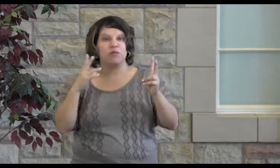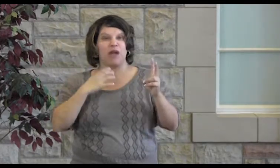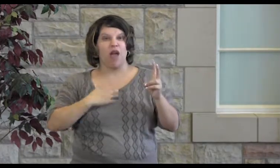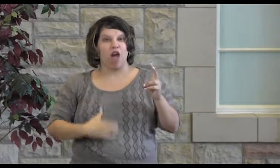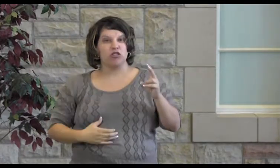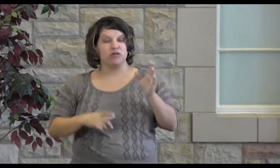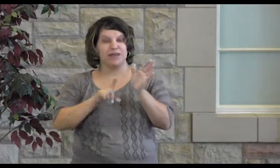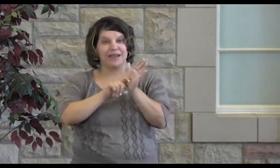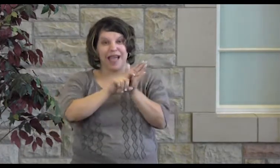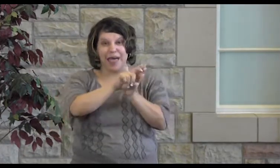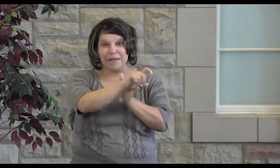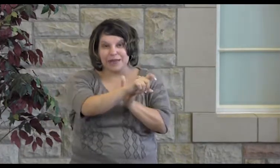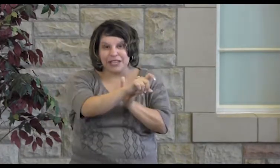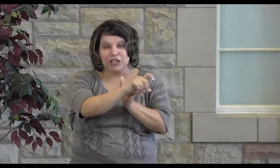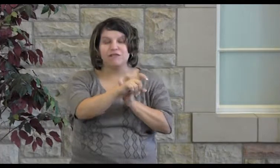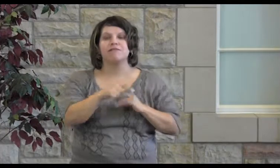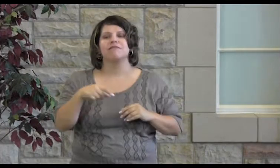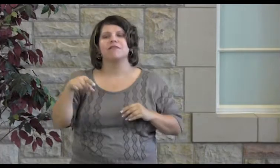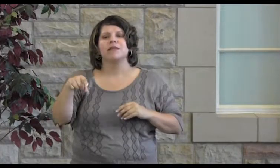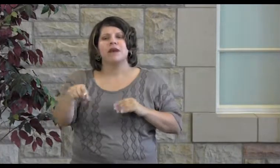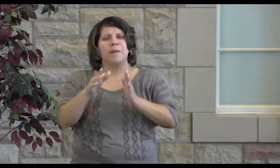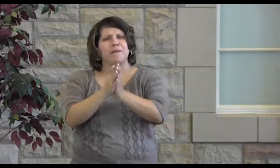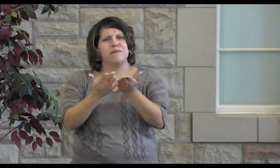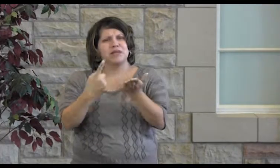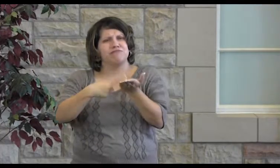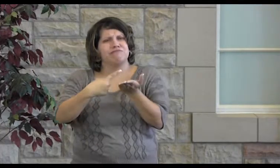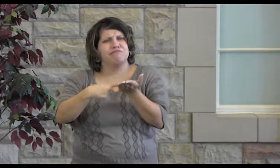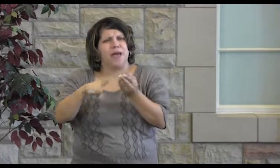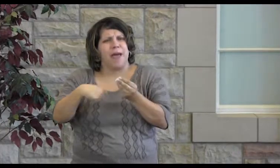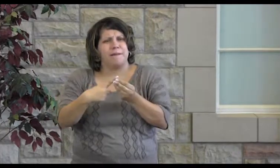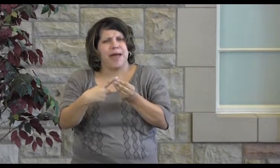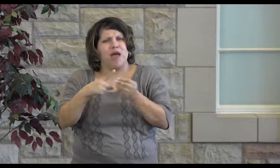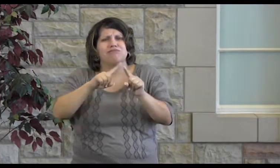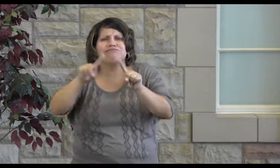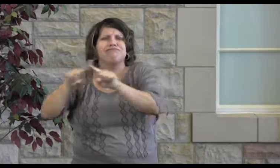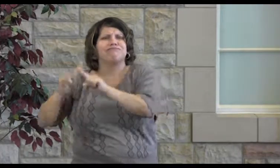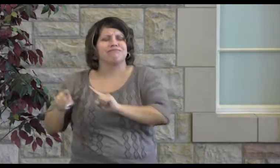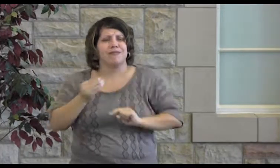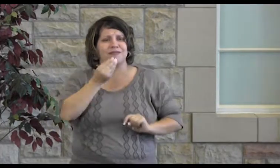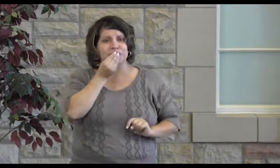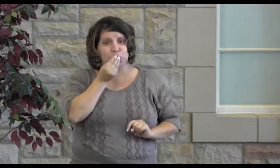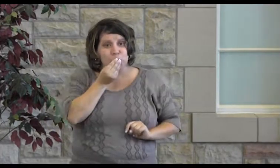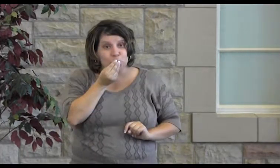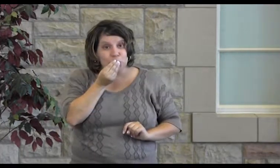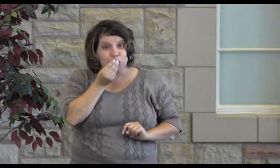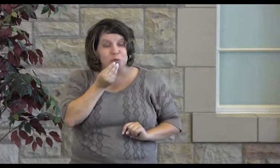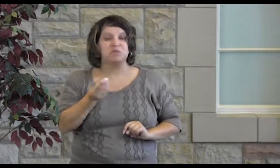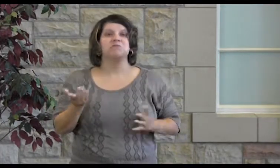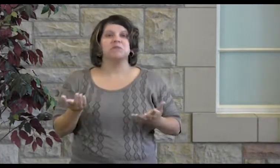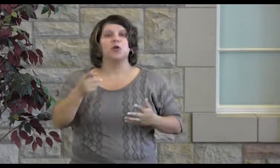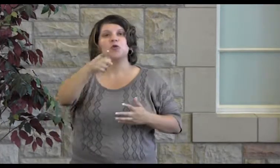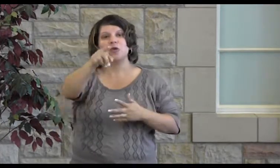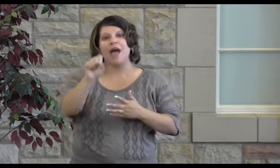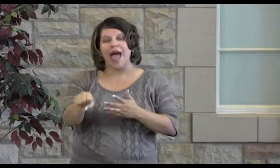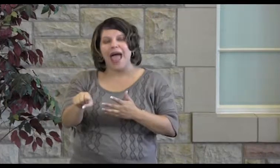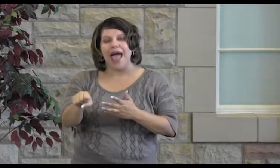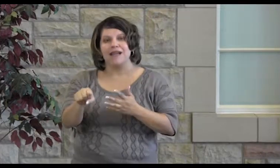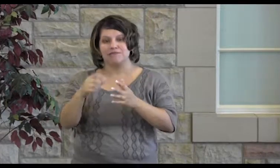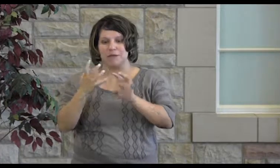The book is called The Very Hungry Caterpillar. This book talks about different types of food. And